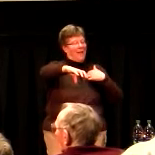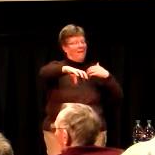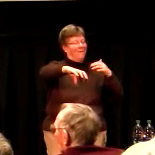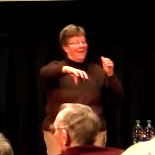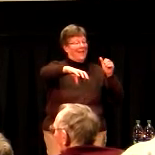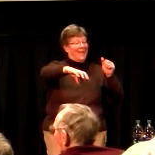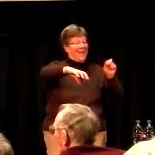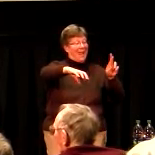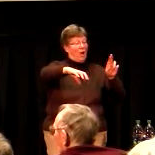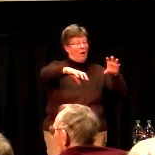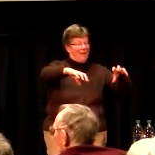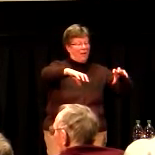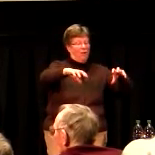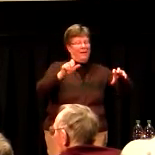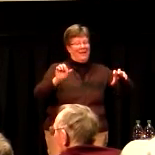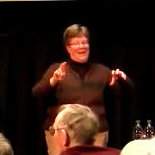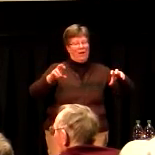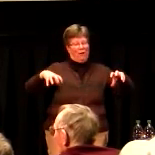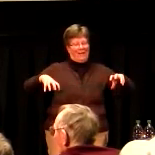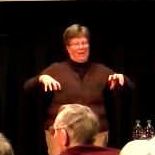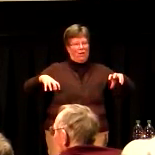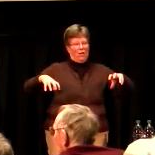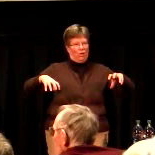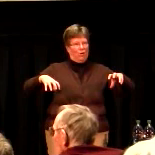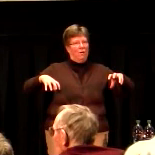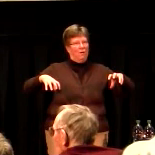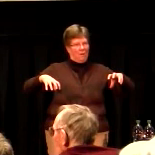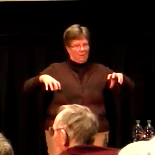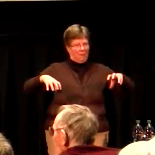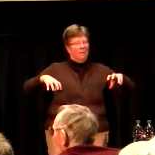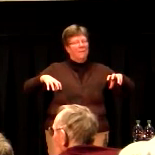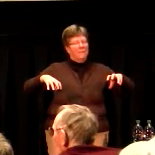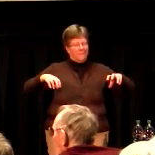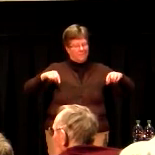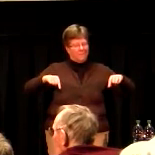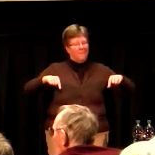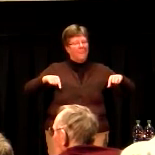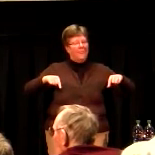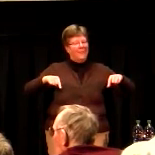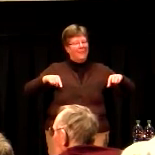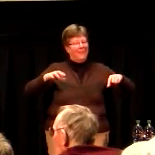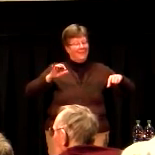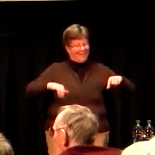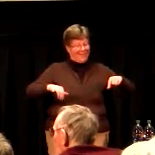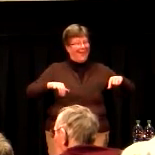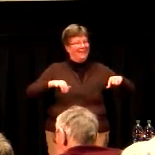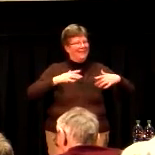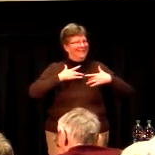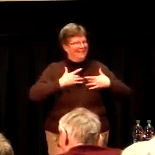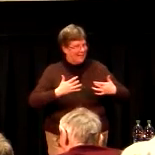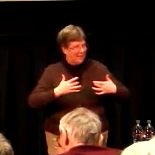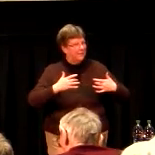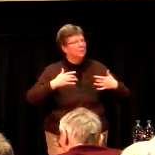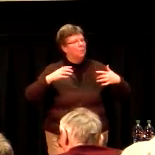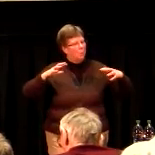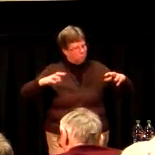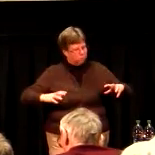And so it forms periodically, but pretty reliably in the summer for a couple of months.